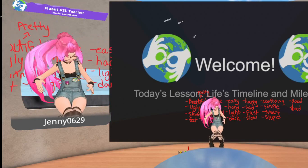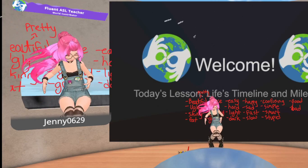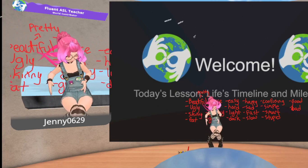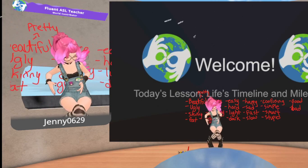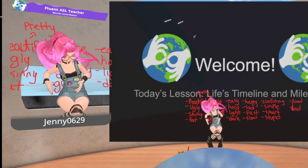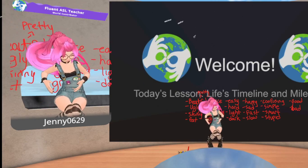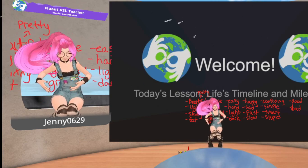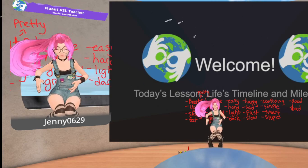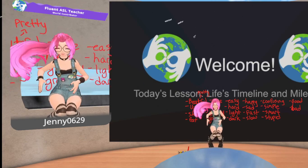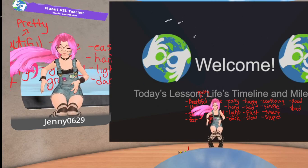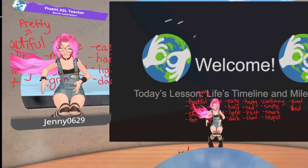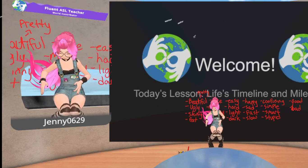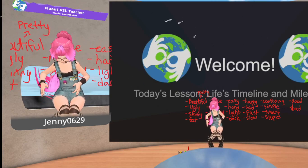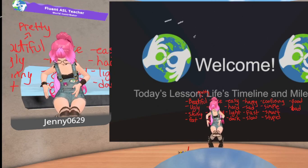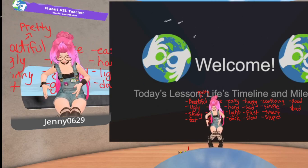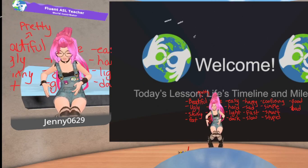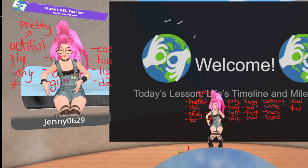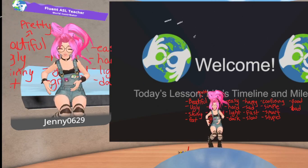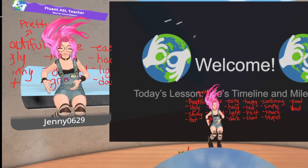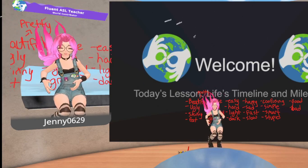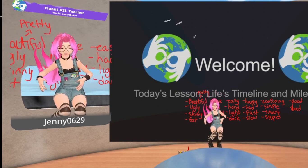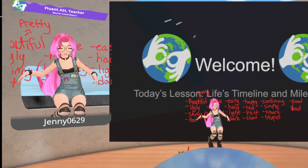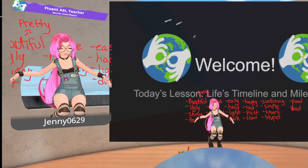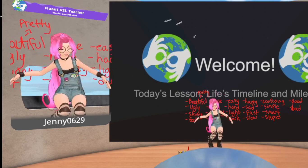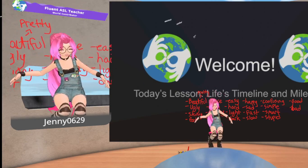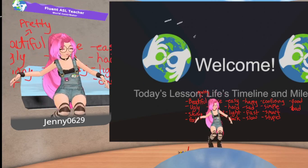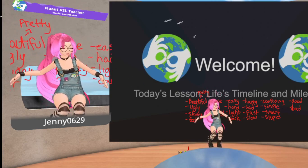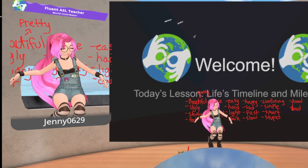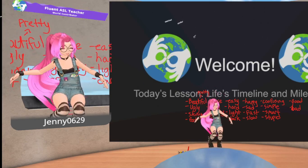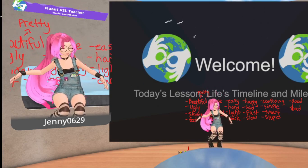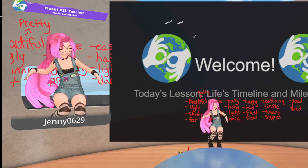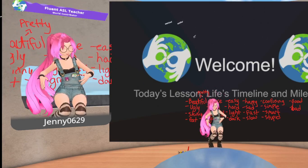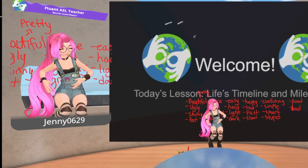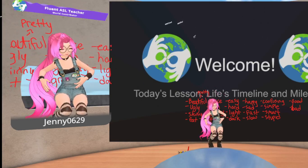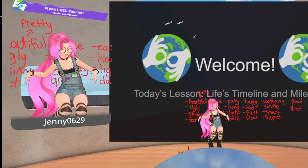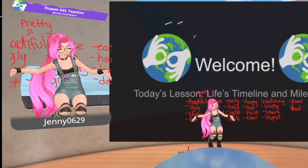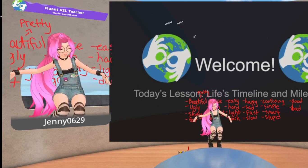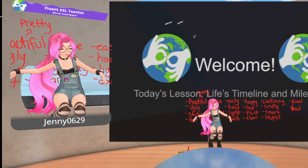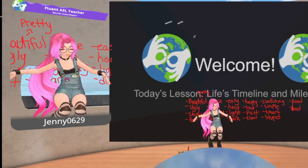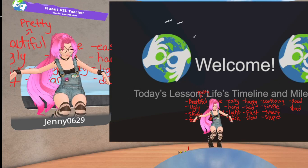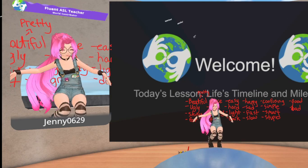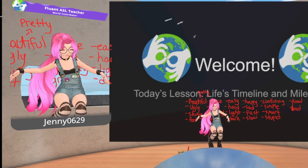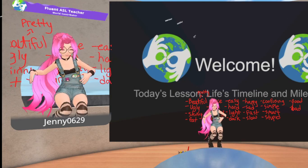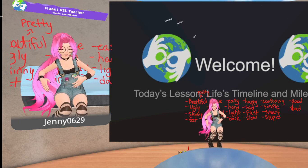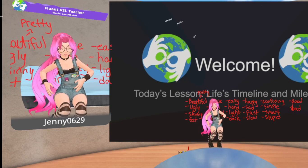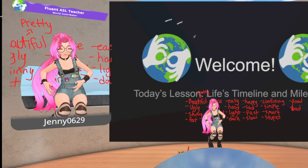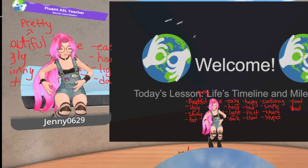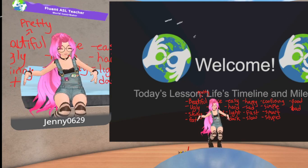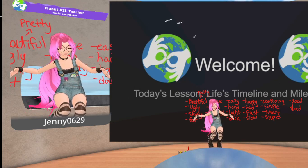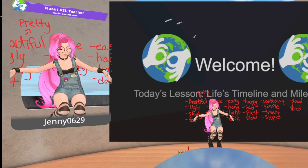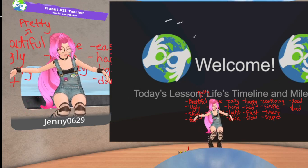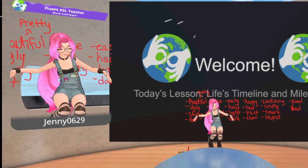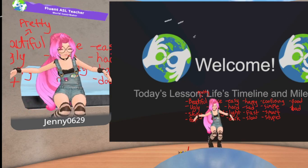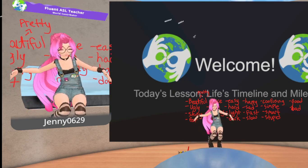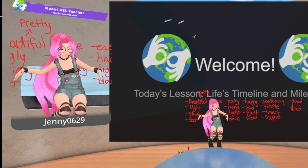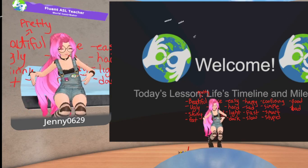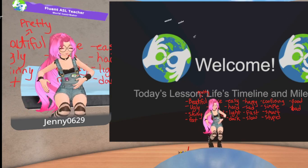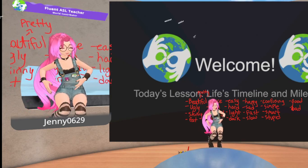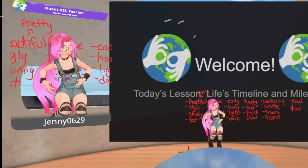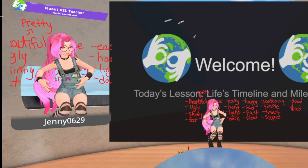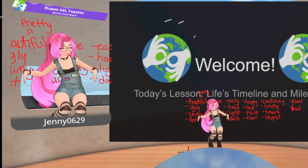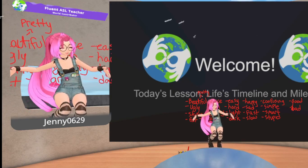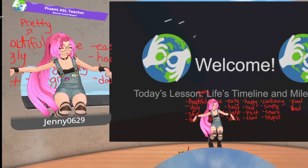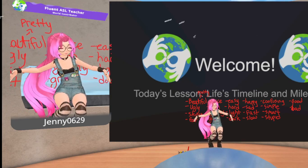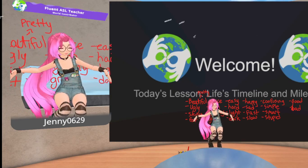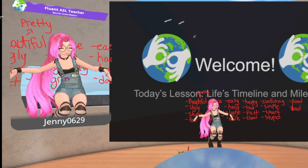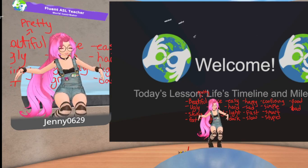it is you have your hands on the sides of your tummy and then you go out because you're fat. So you have a